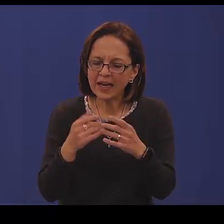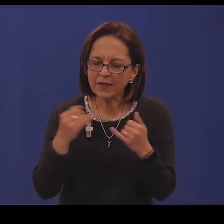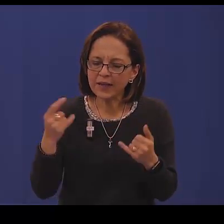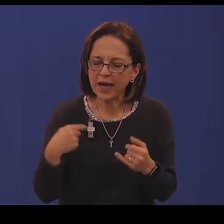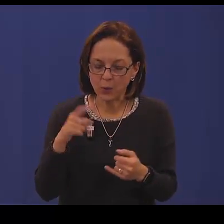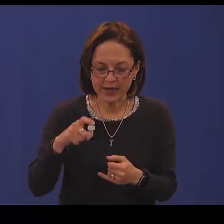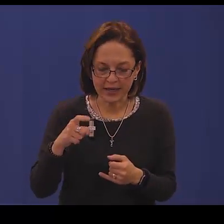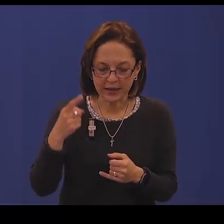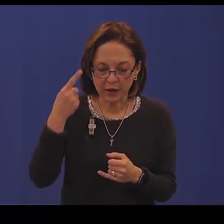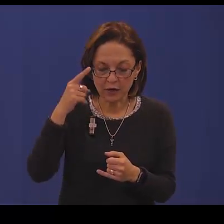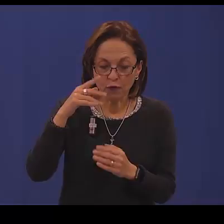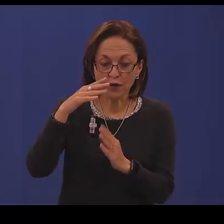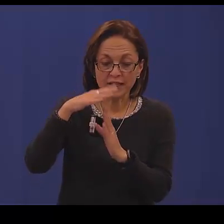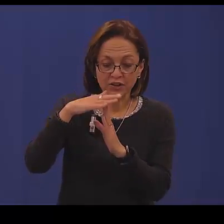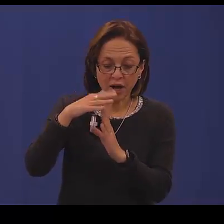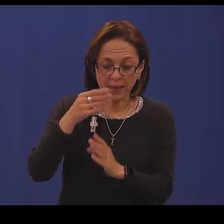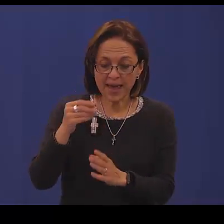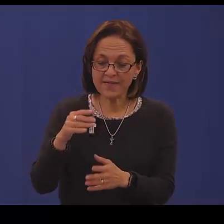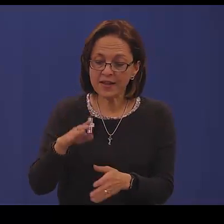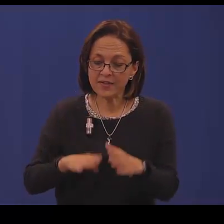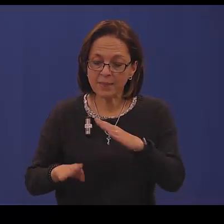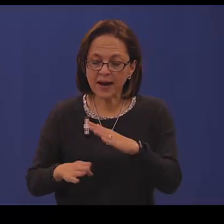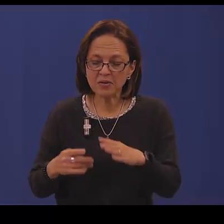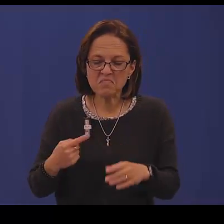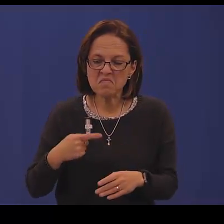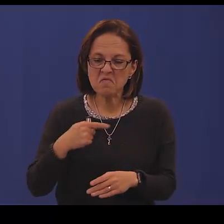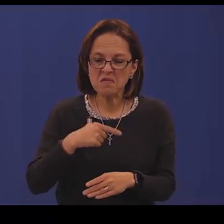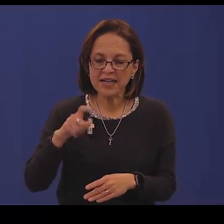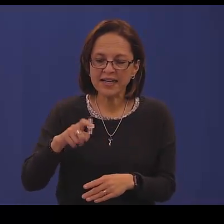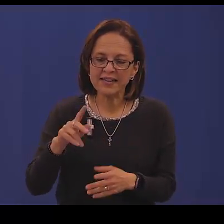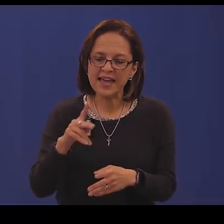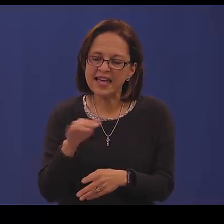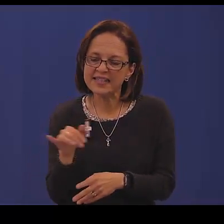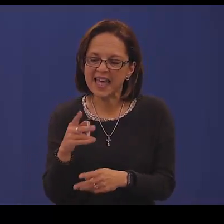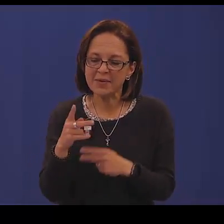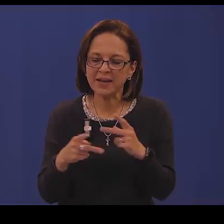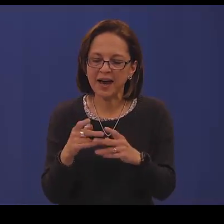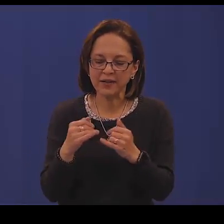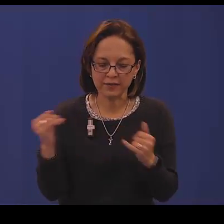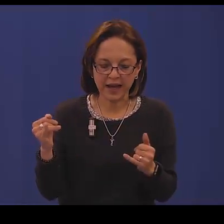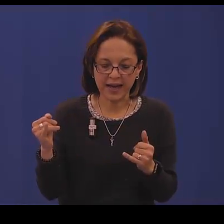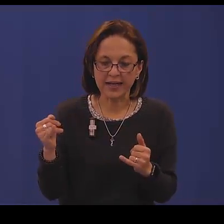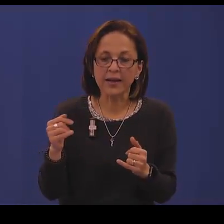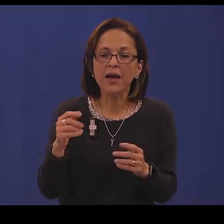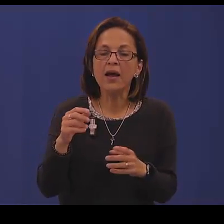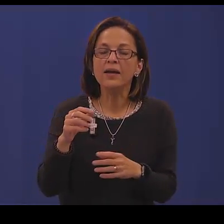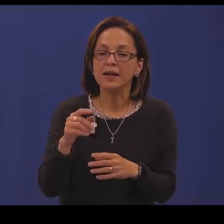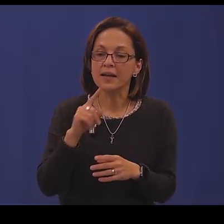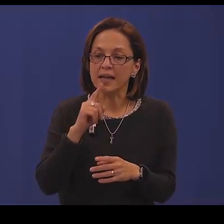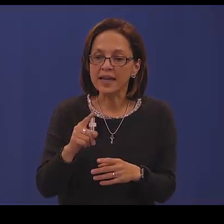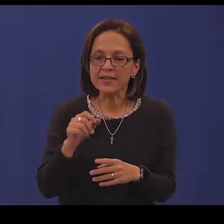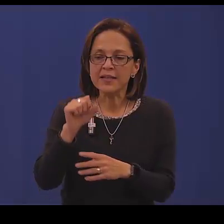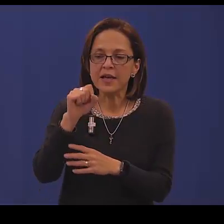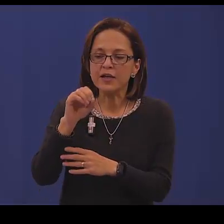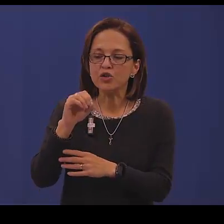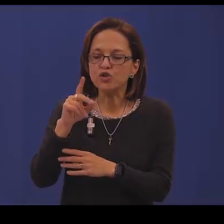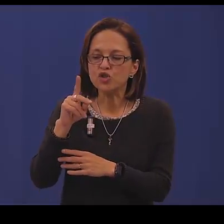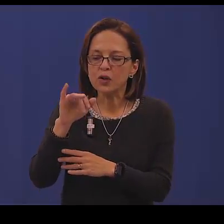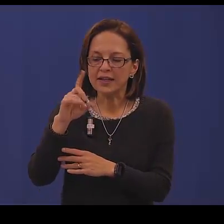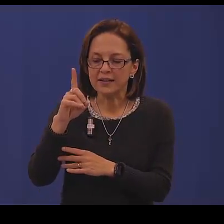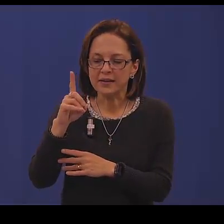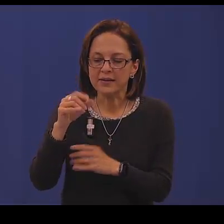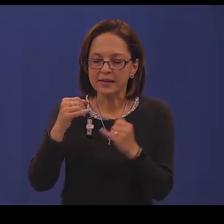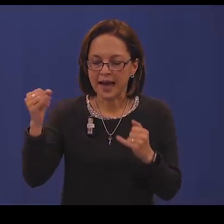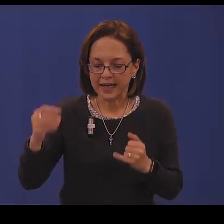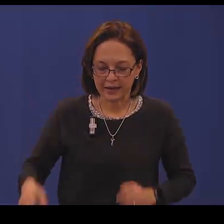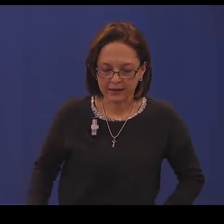what kind of line we need. For the top and the bottom, we need the same kind of line. Is